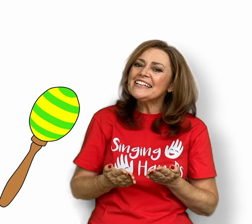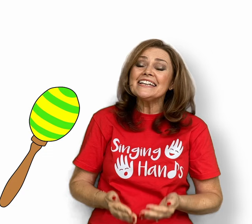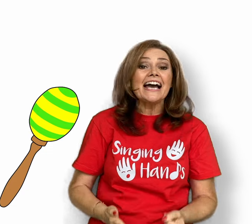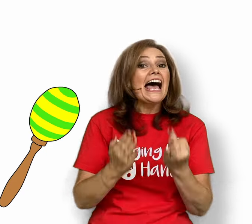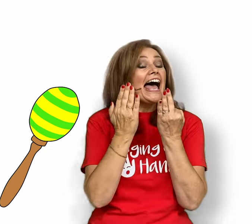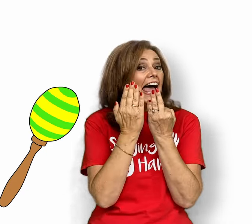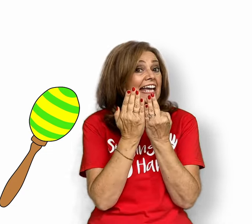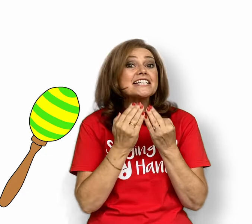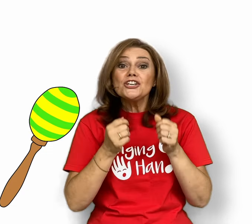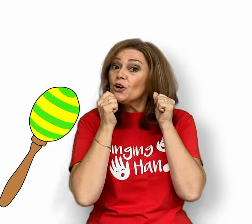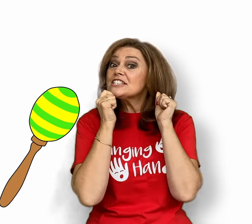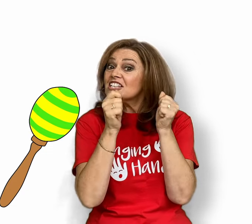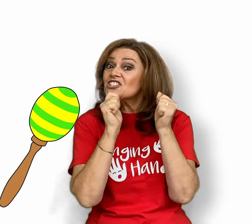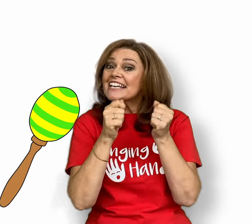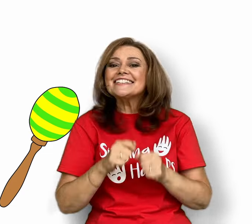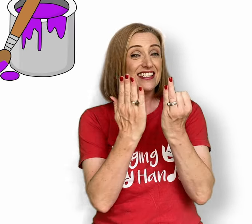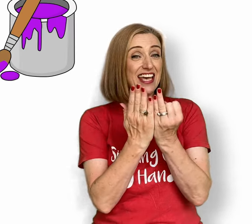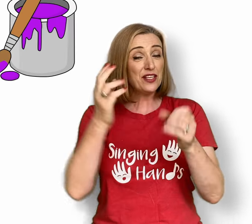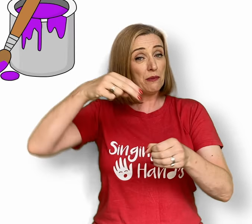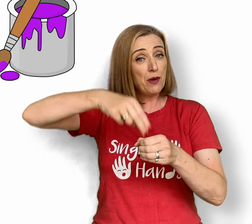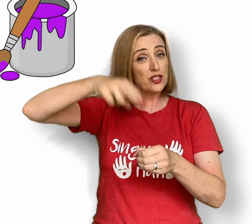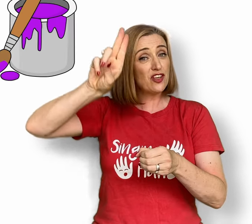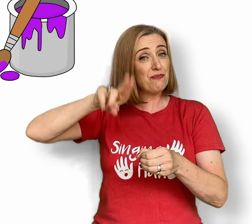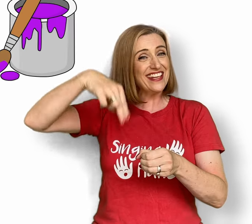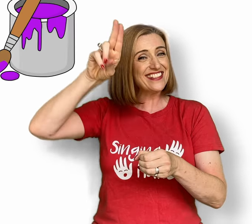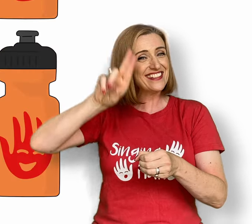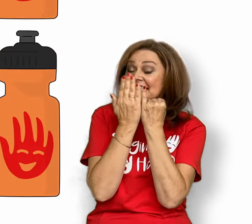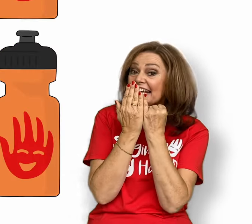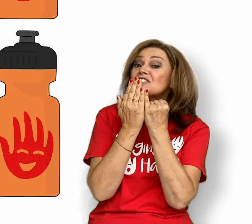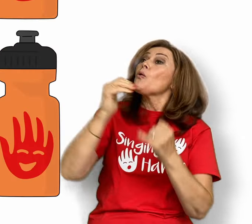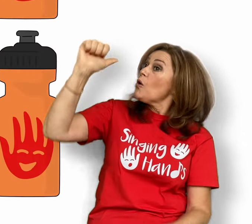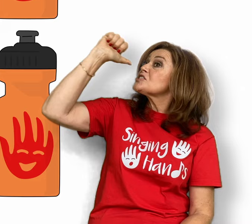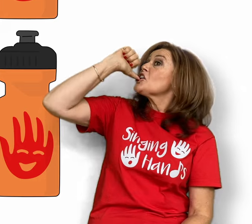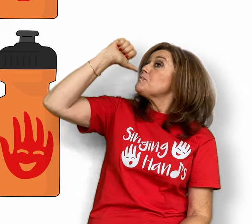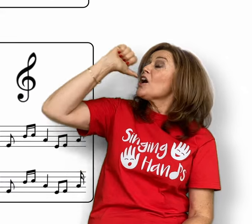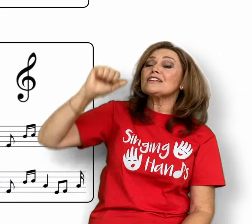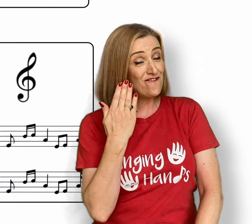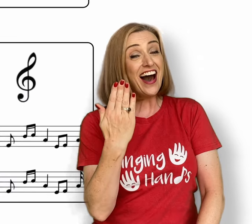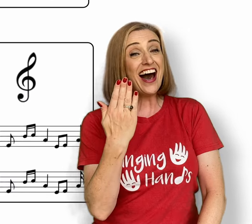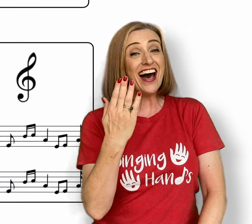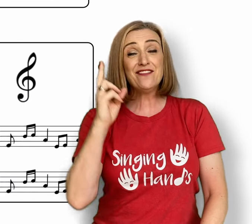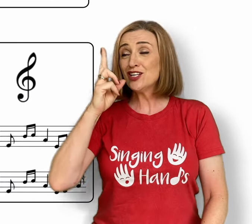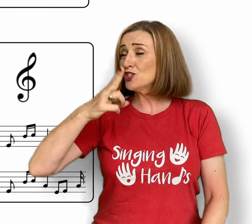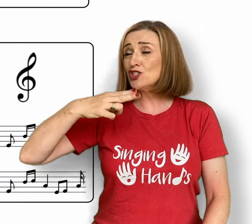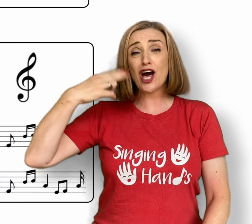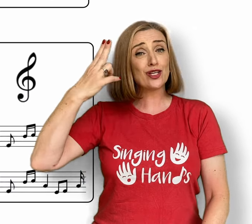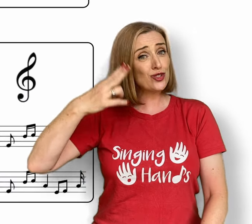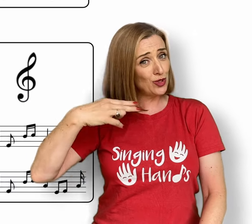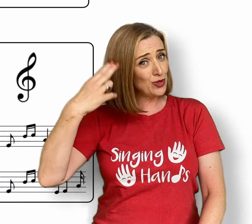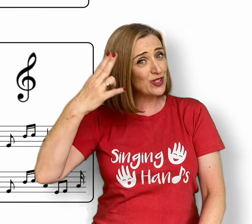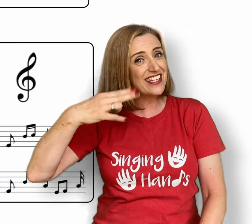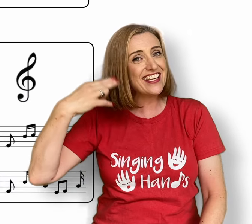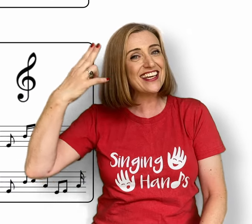me eight noisy shakers, seven pots of paint, six water bottles, five songs